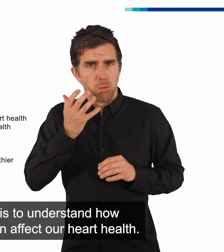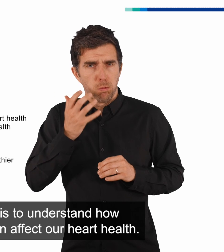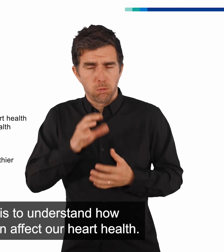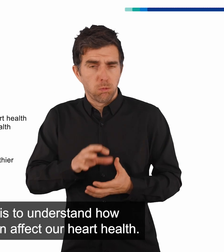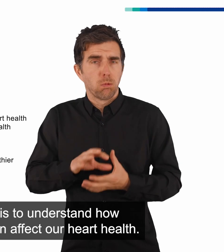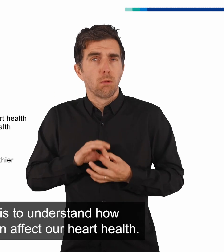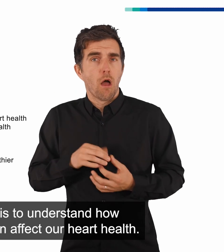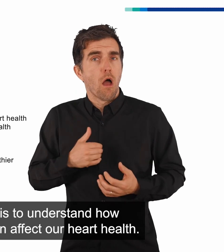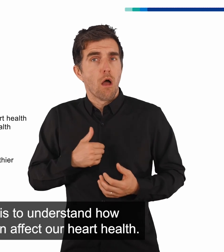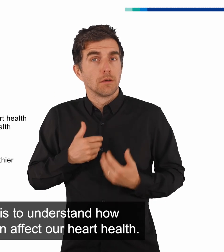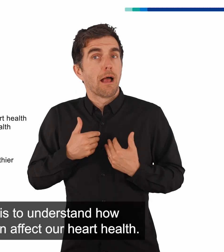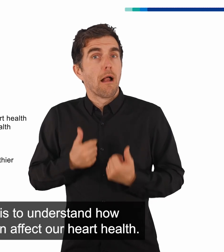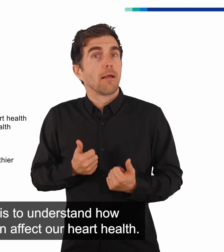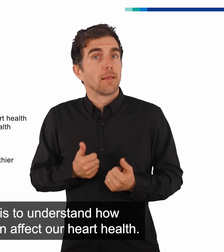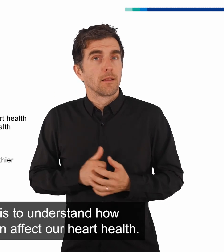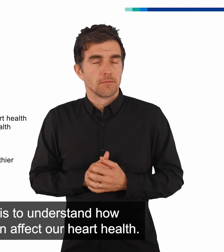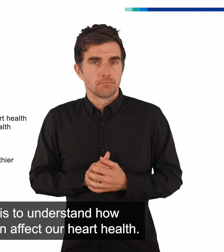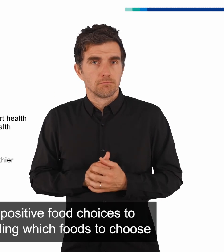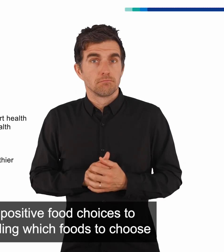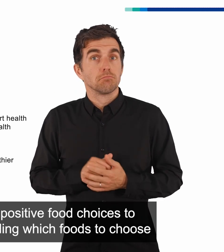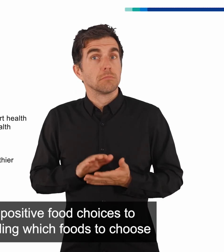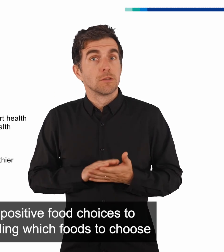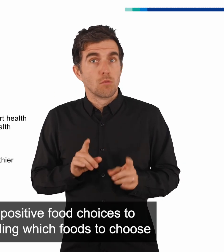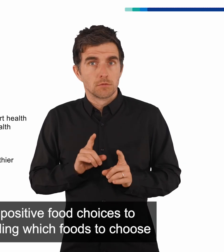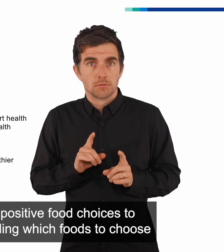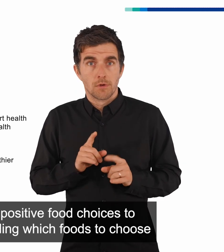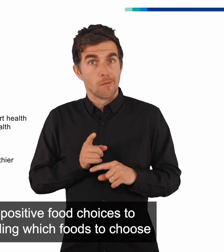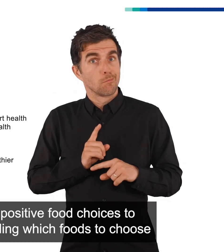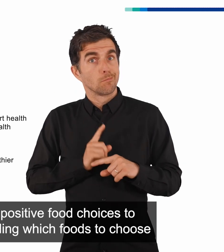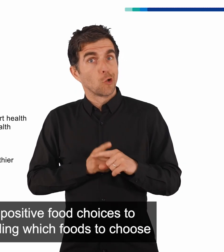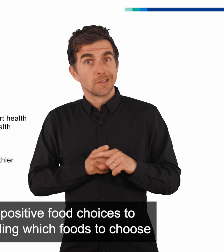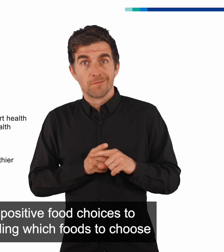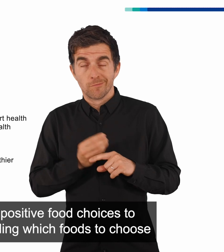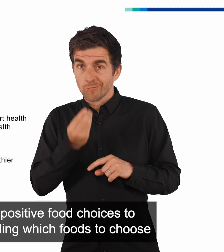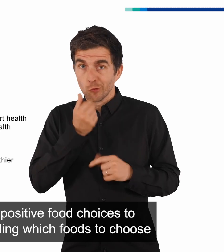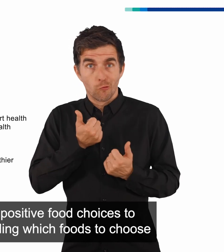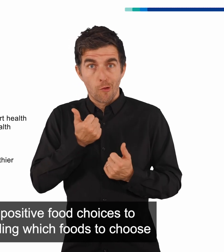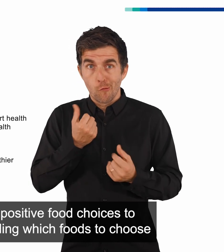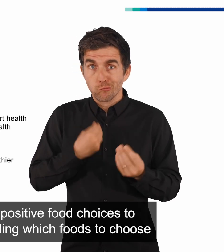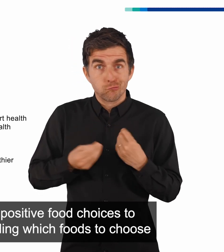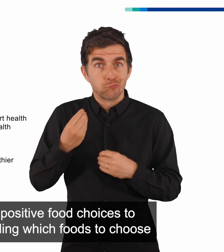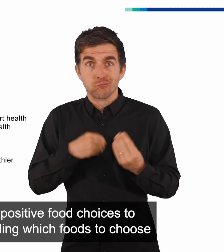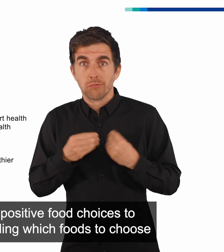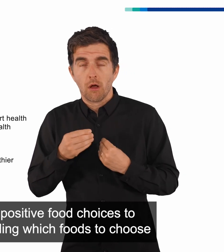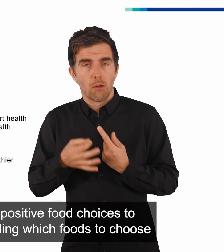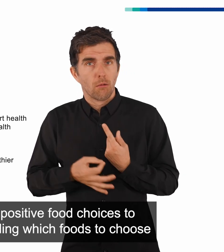positive food choices to improve health, understanding which foods to choose to make your diet healthier, be more aware of